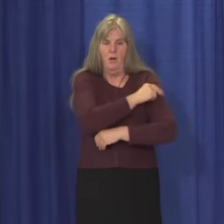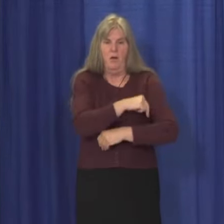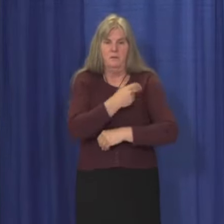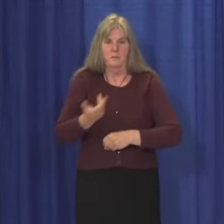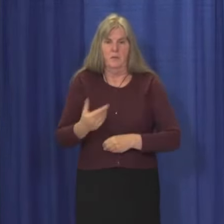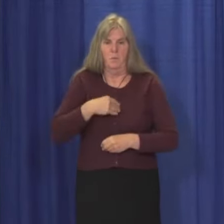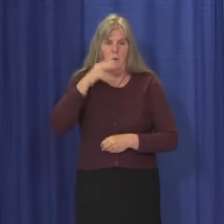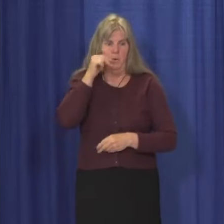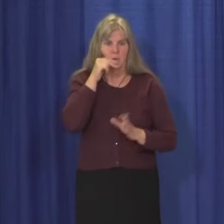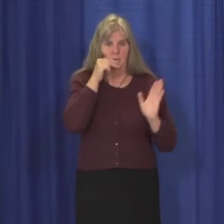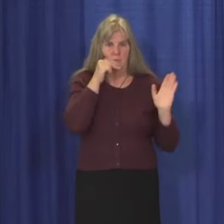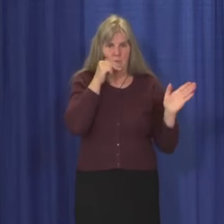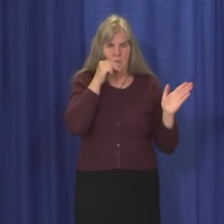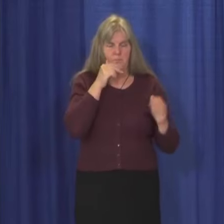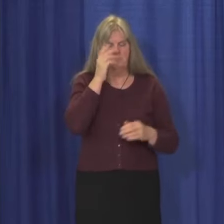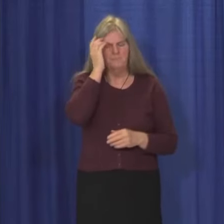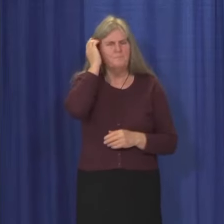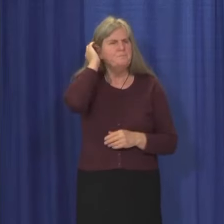Whitehorse.